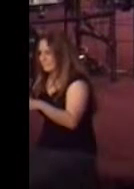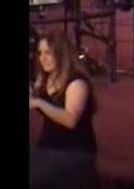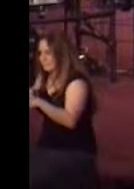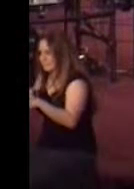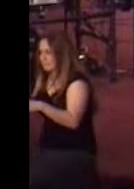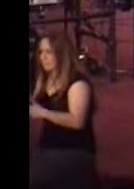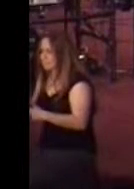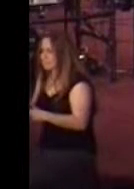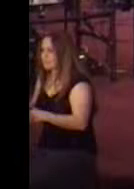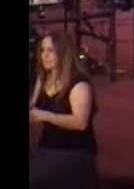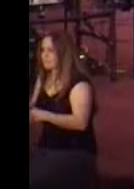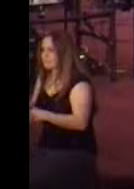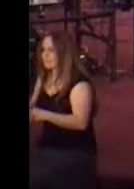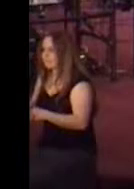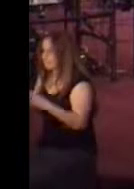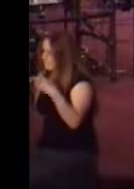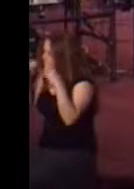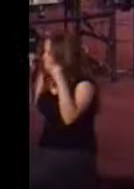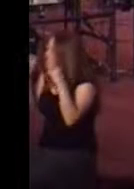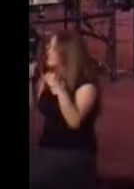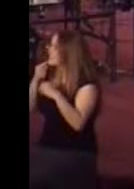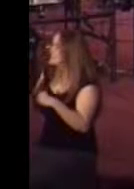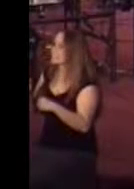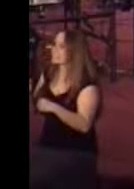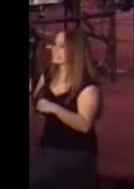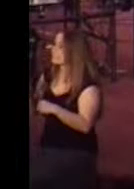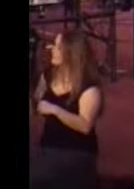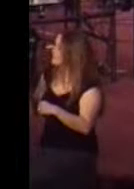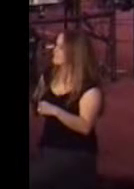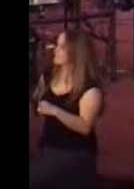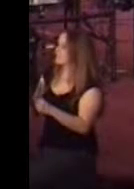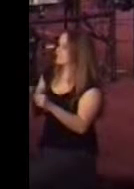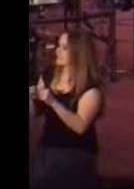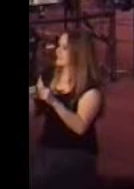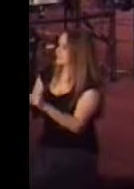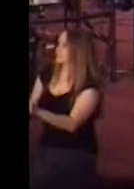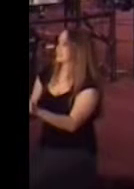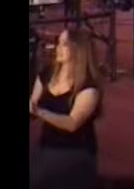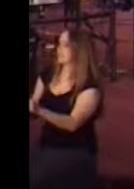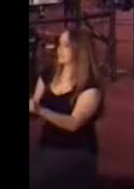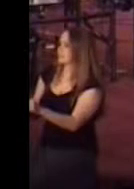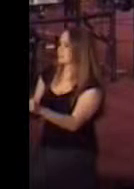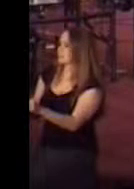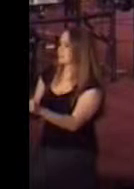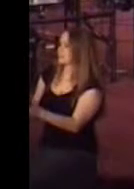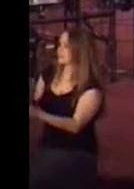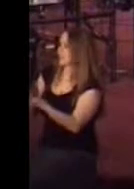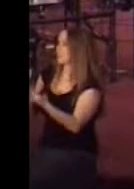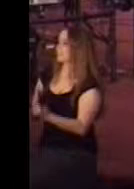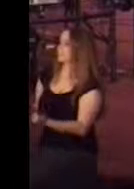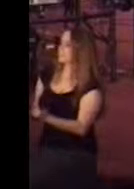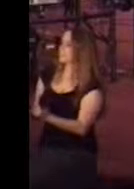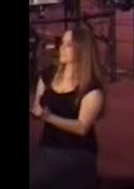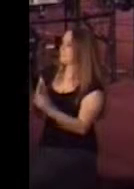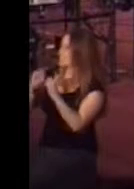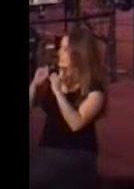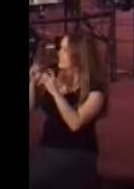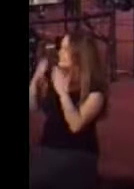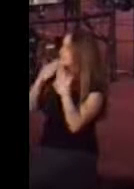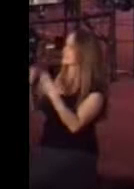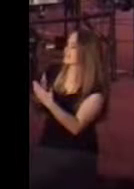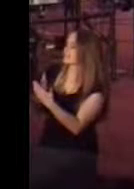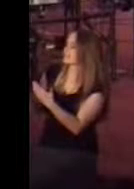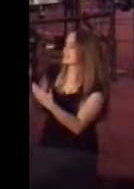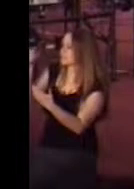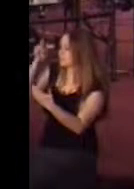he puts on the face and he's like, no, we're going to still keep the main thing the main thing. We stop now and give thanks for the basic